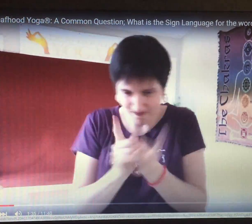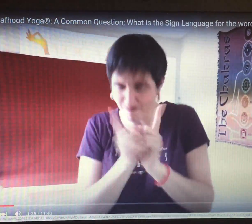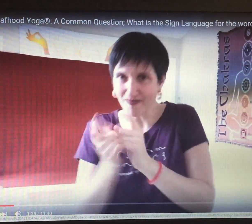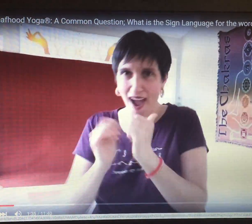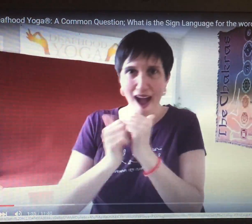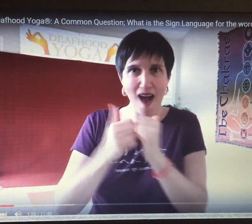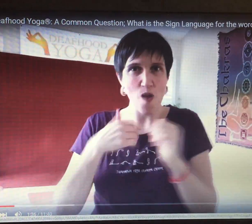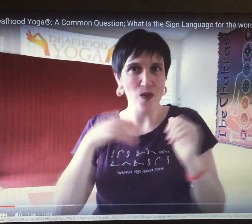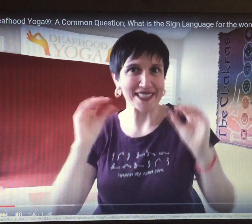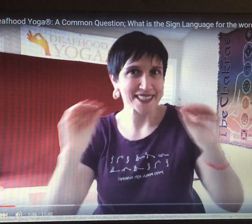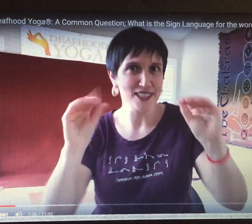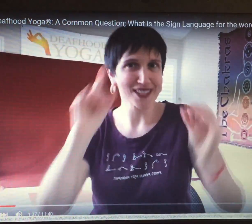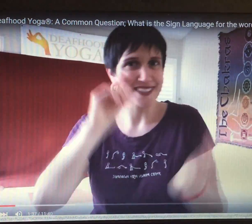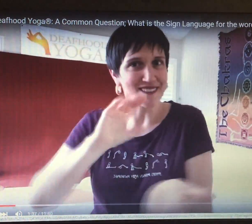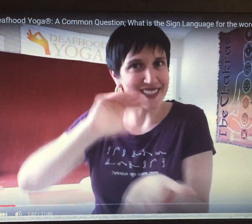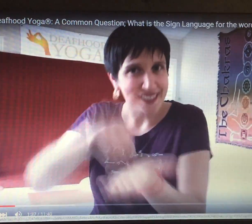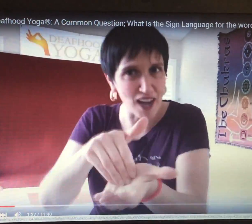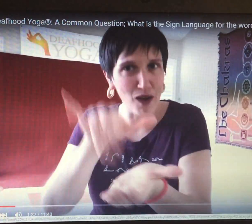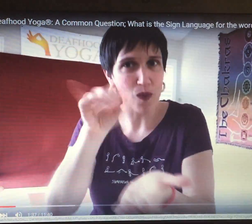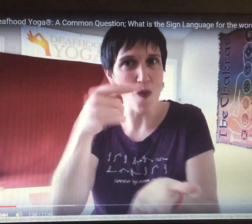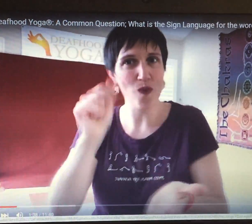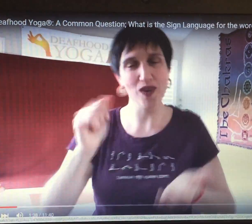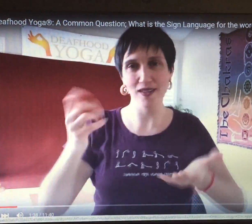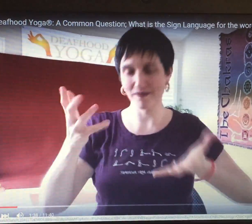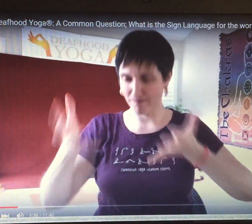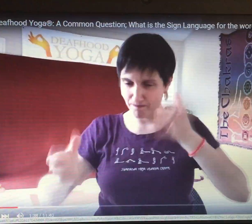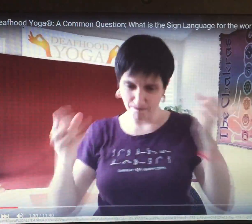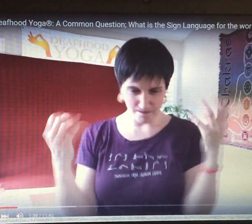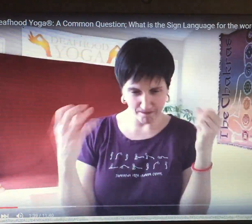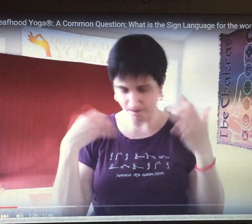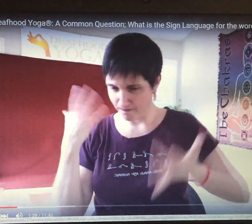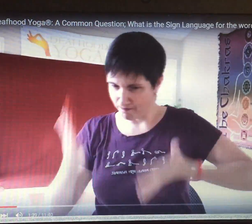take a look, to fine tweak how I could teach at the Deaf Yoga Center.